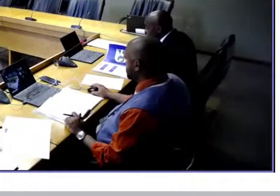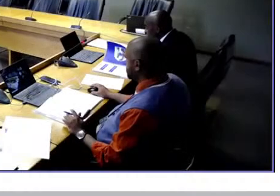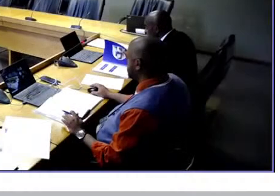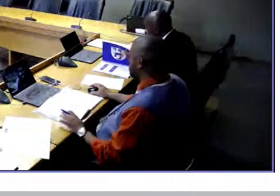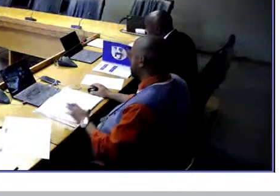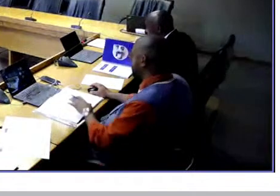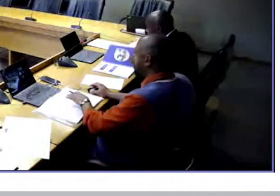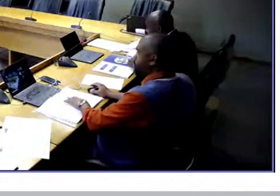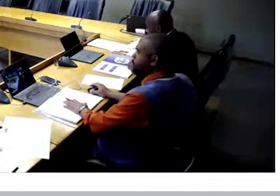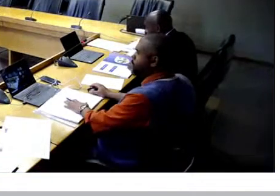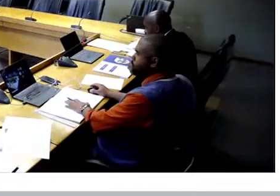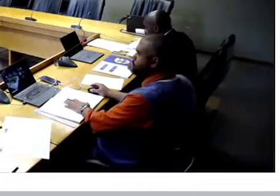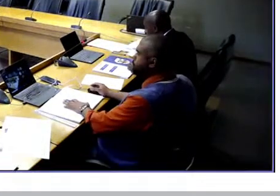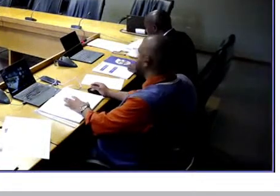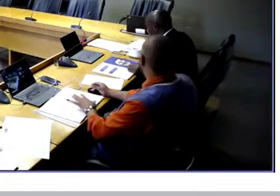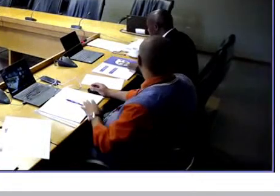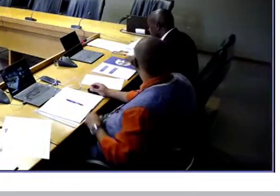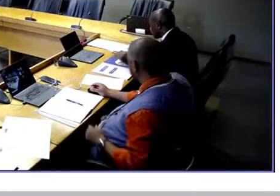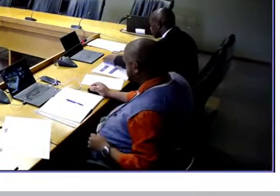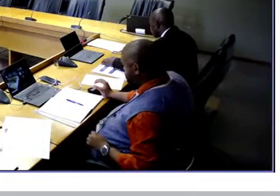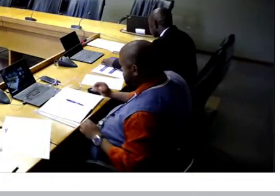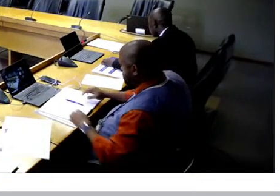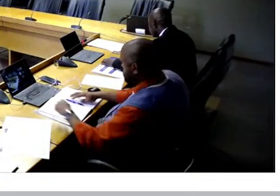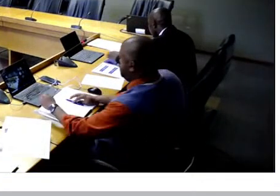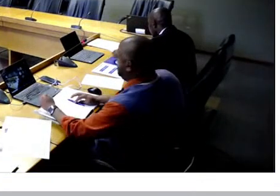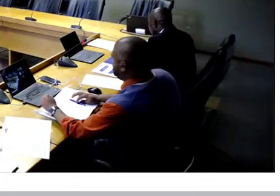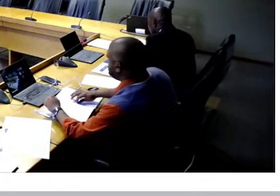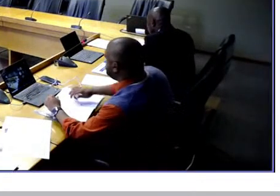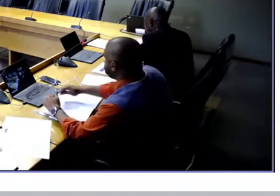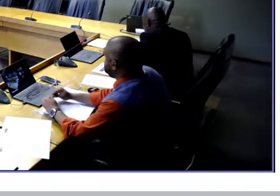With 14 clean audit,